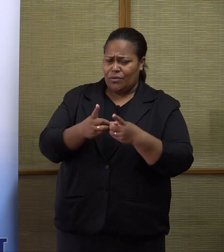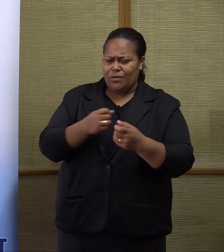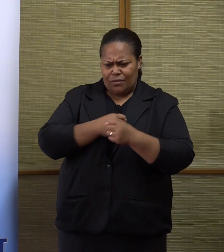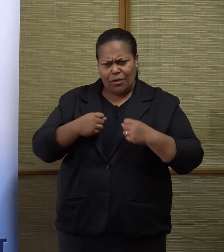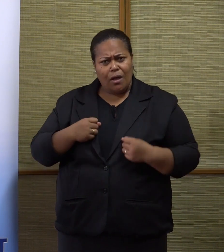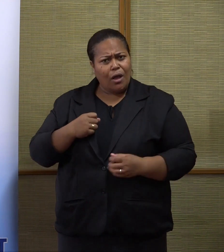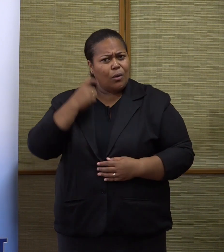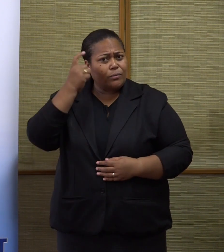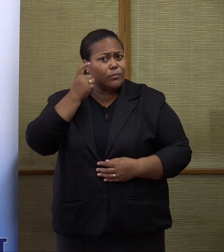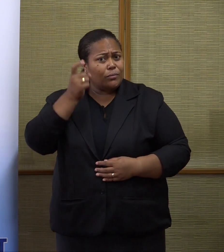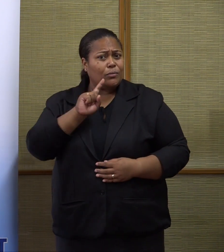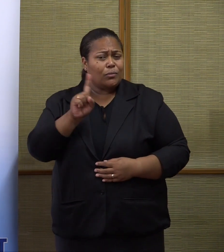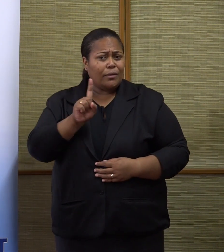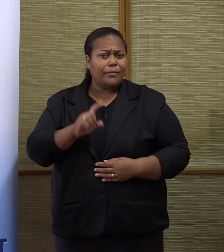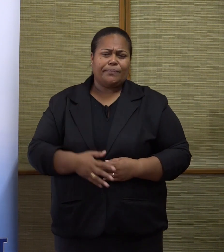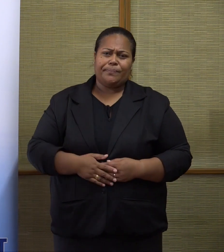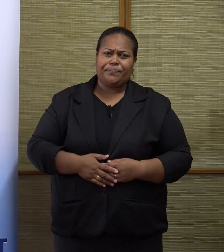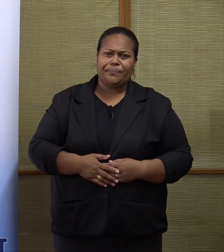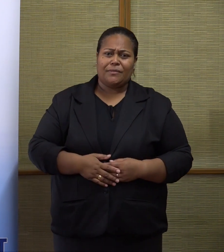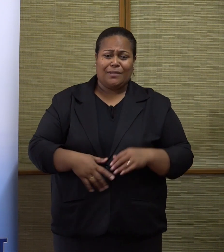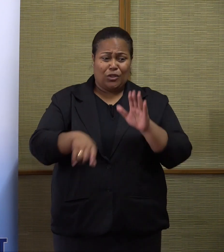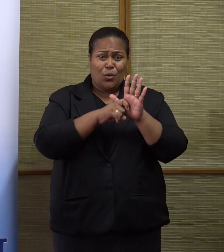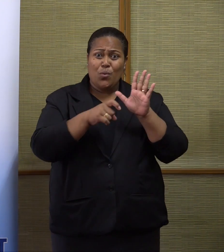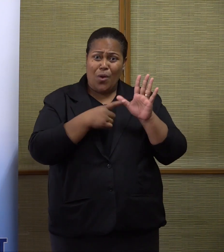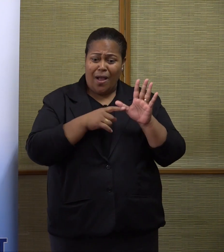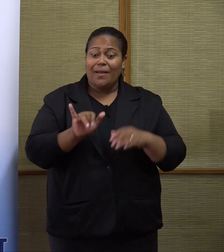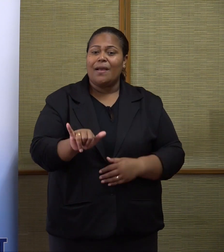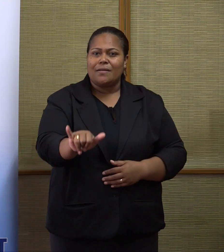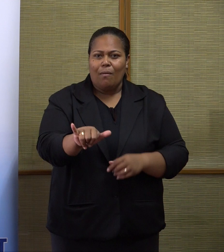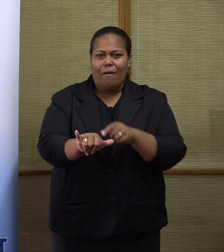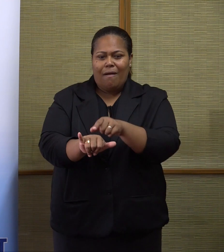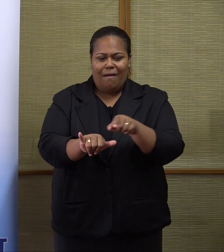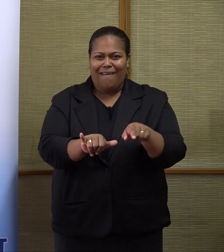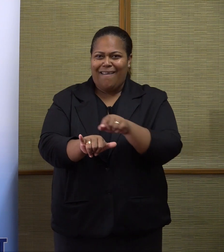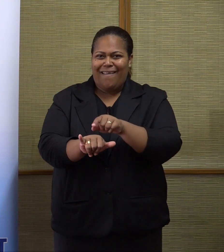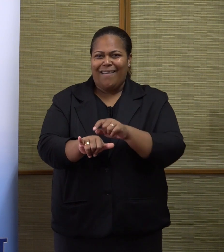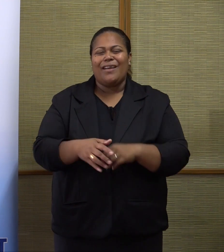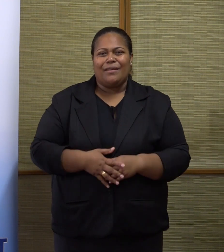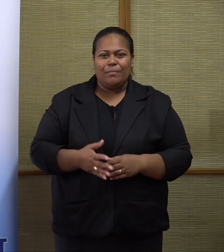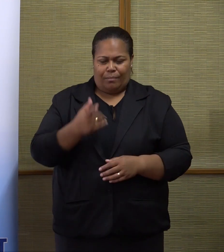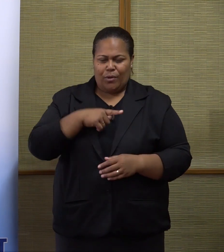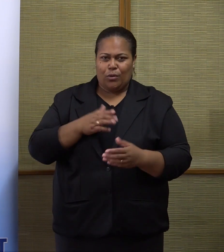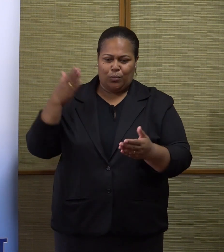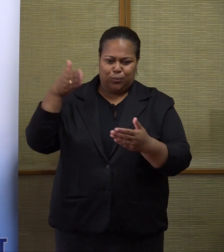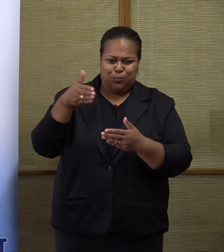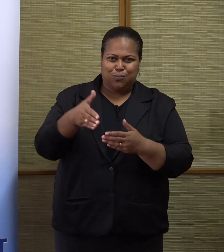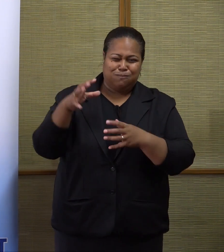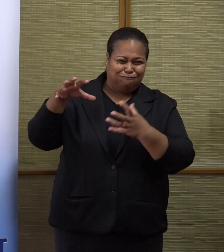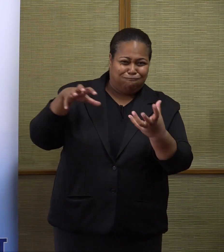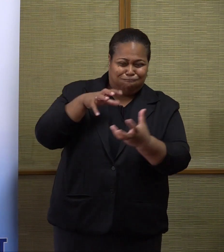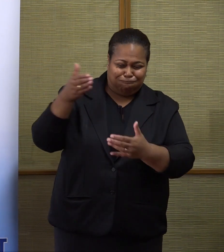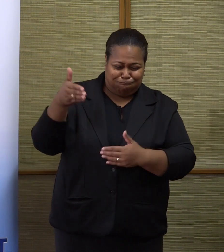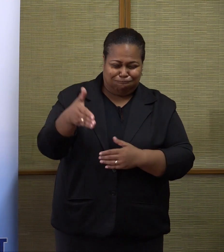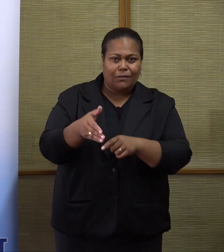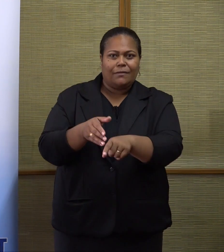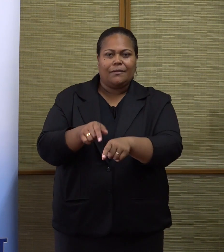concern is the Ra as well as Yasawa, because that was the direction of the path of the cyclone. We've yet to get